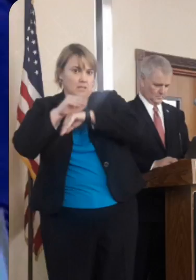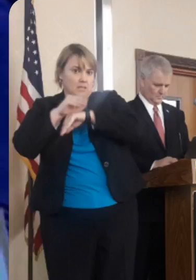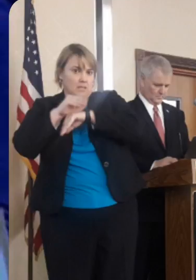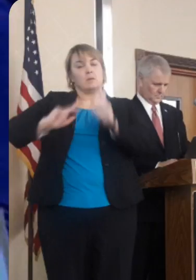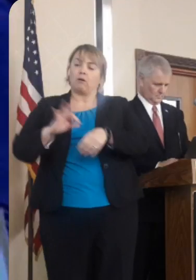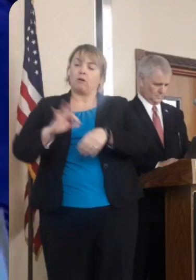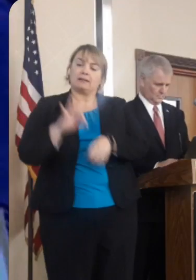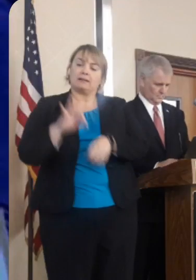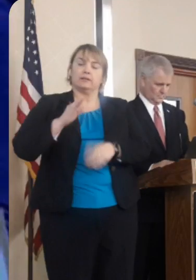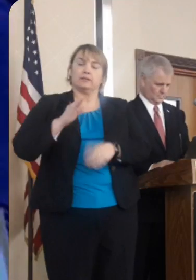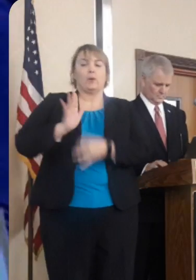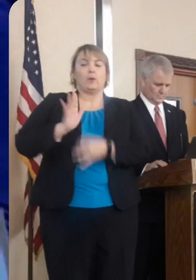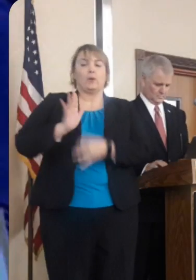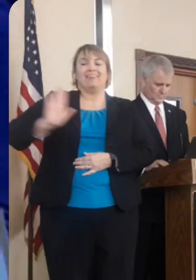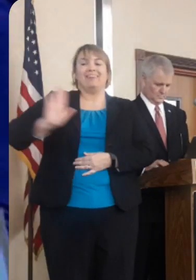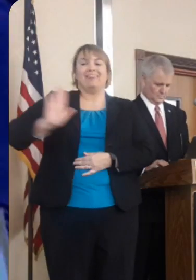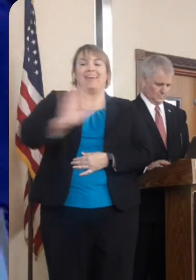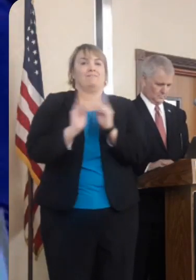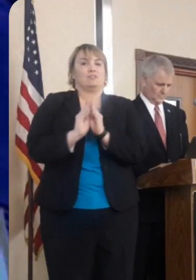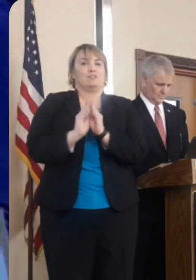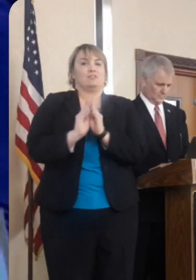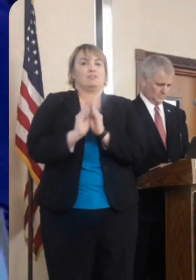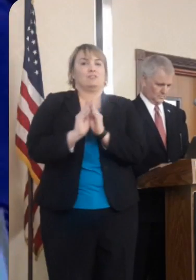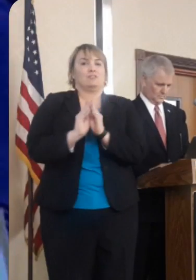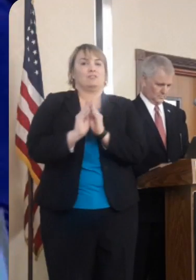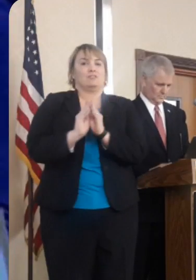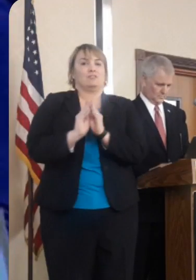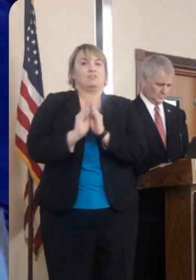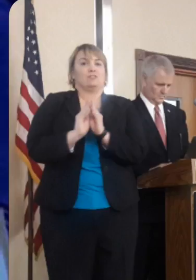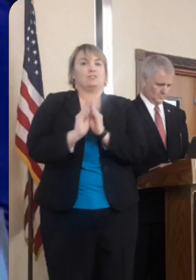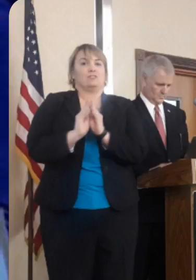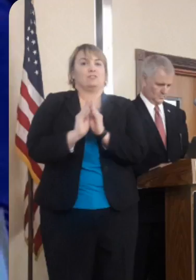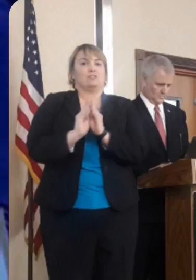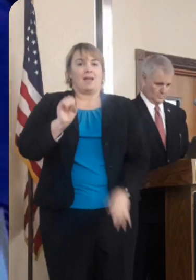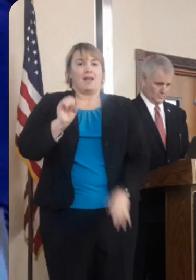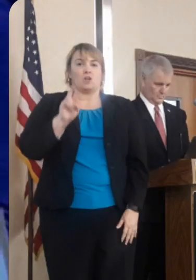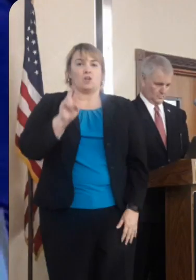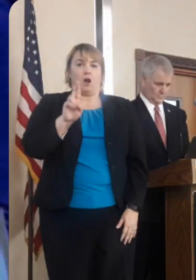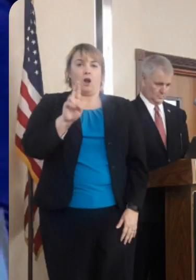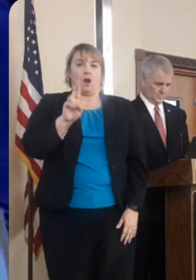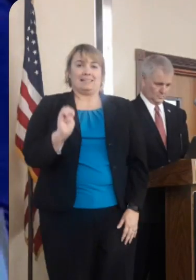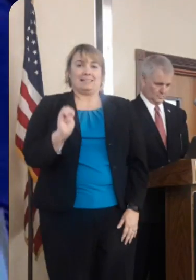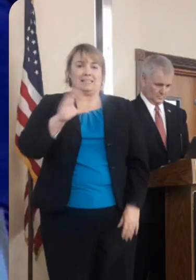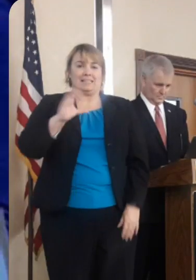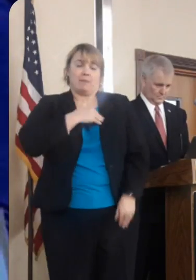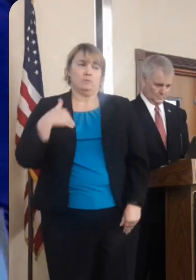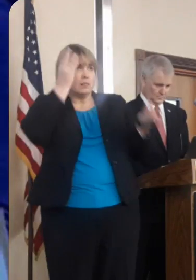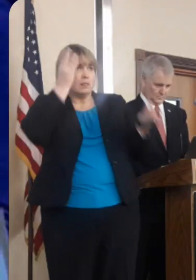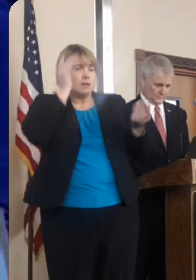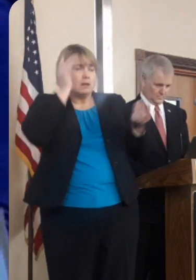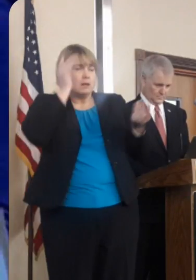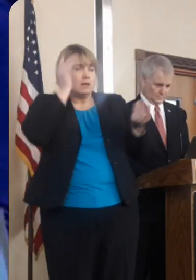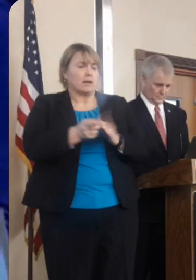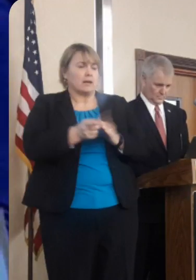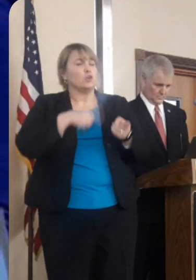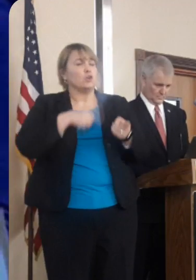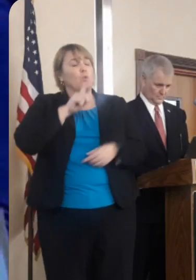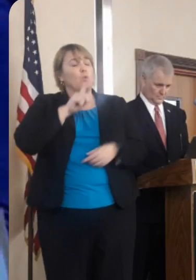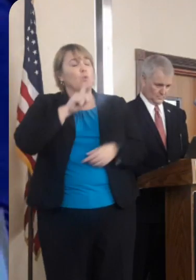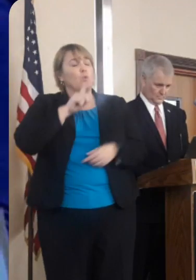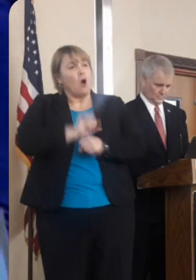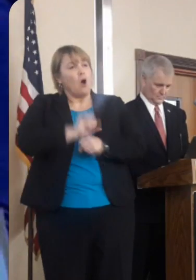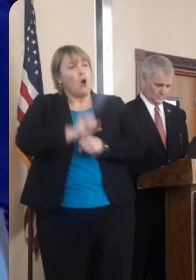to be SREC members. Let that marinate a second or two. You are disqualifying people who